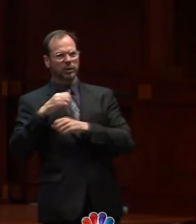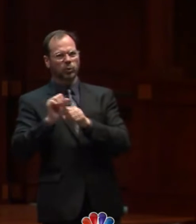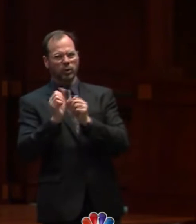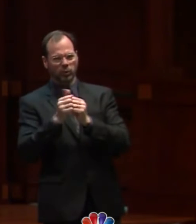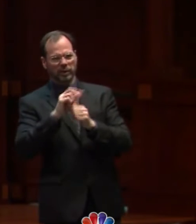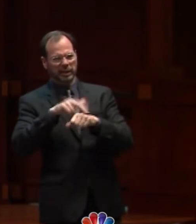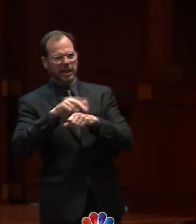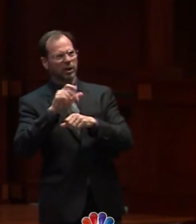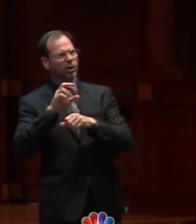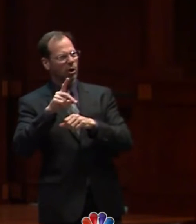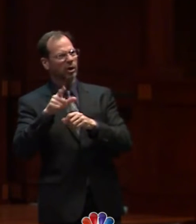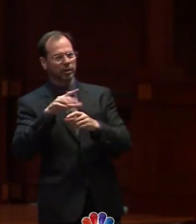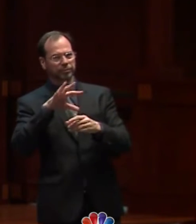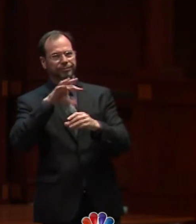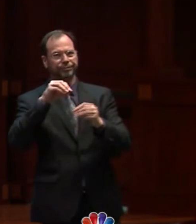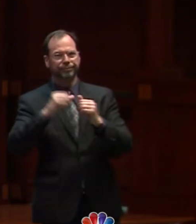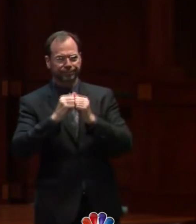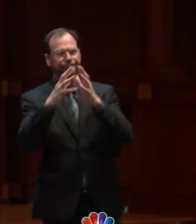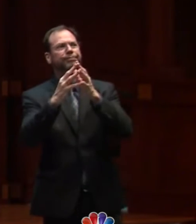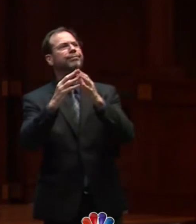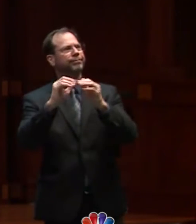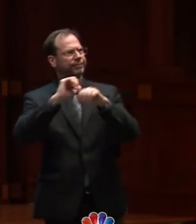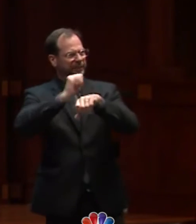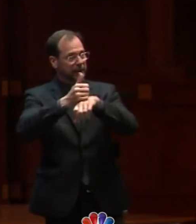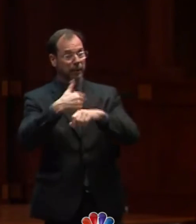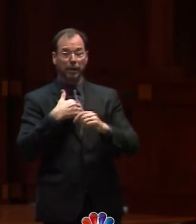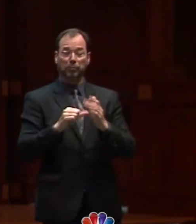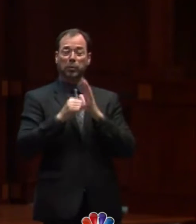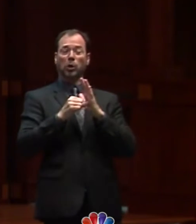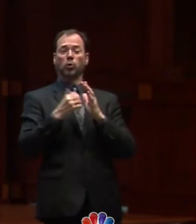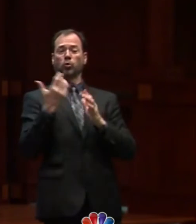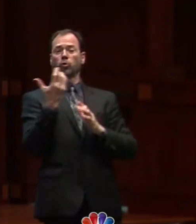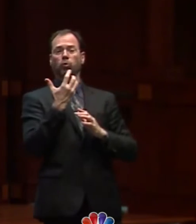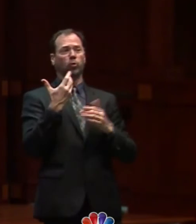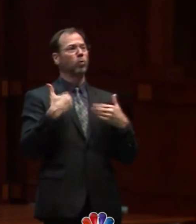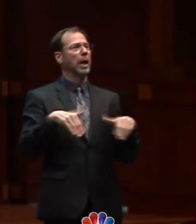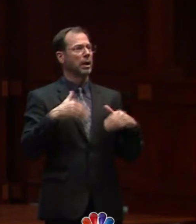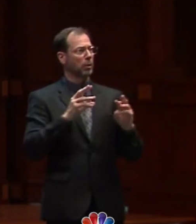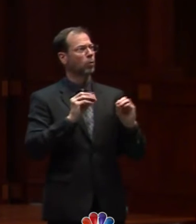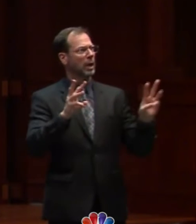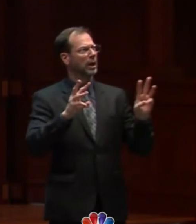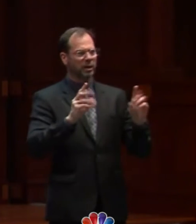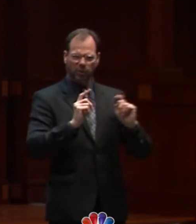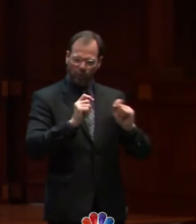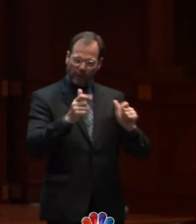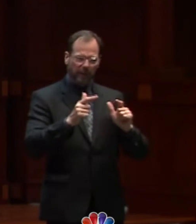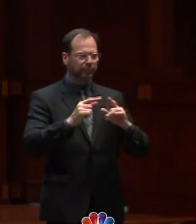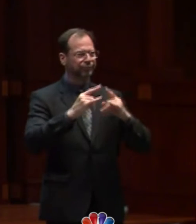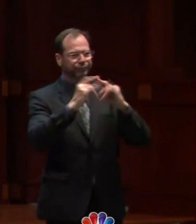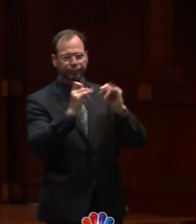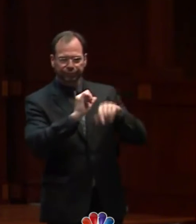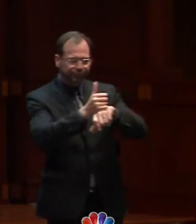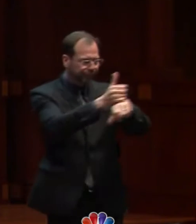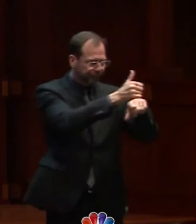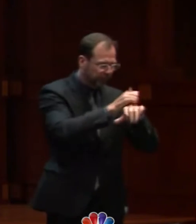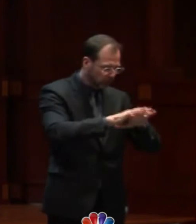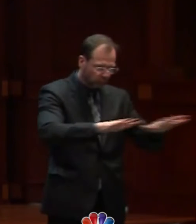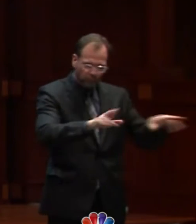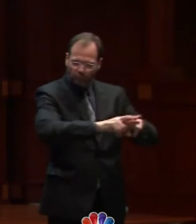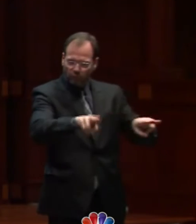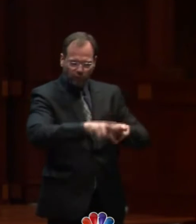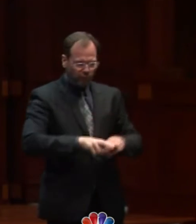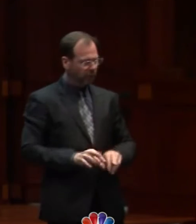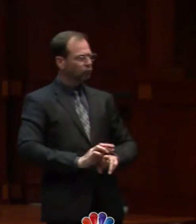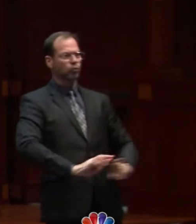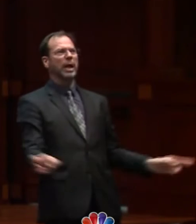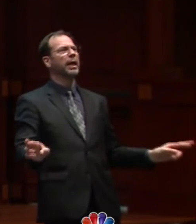Guard to set that up. I was impressed and really stunned in a way how quickly they were able to set that up, already